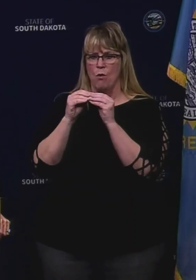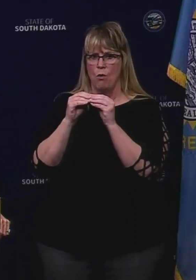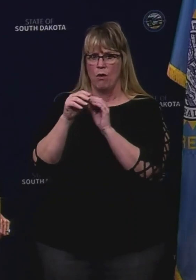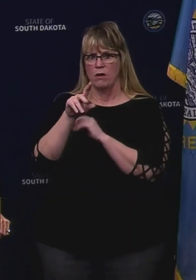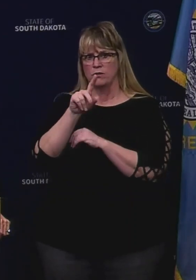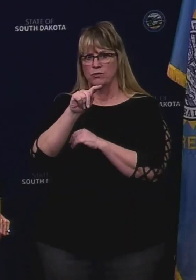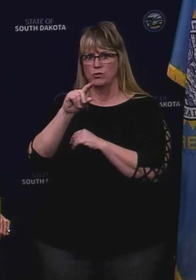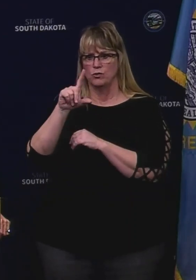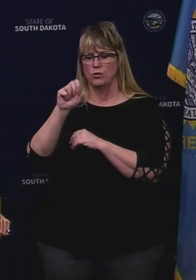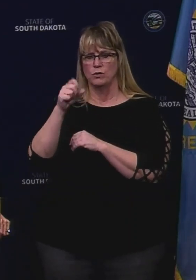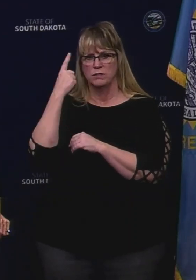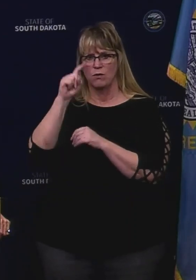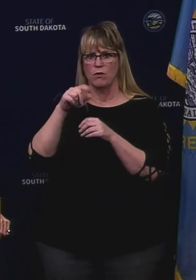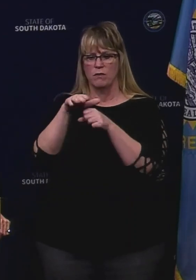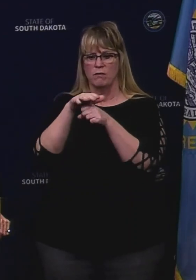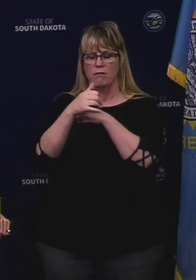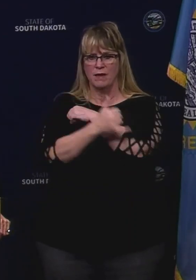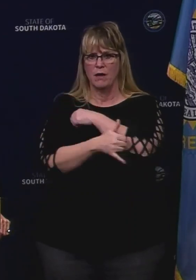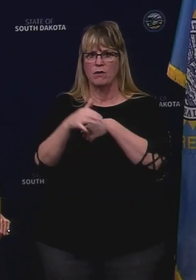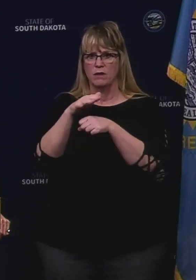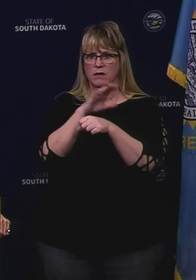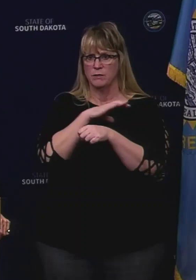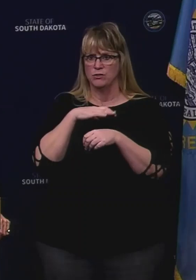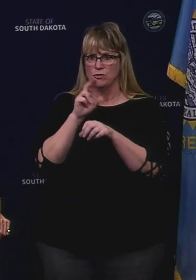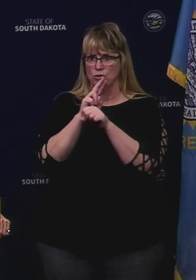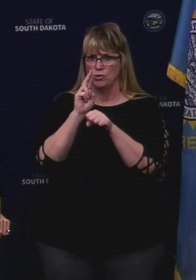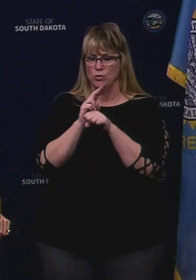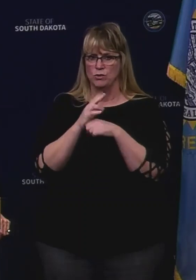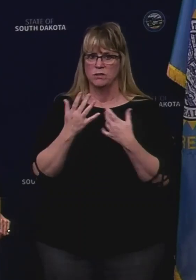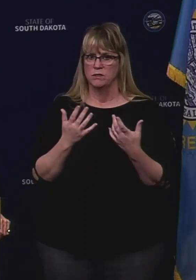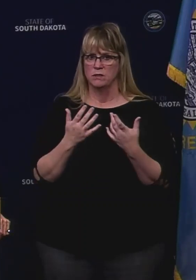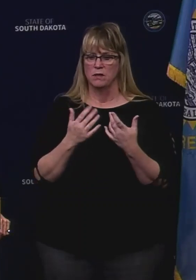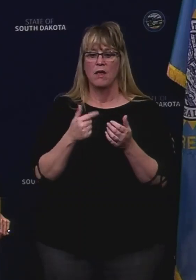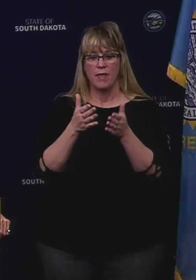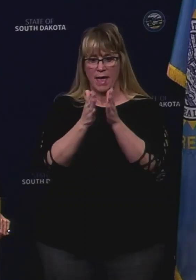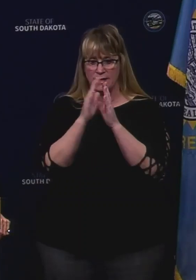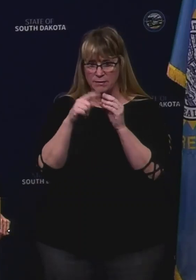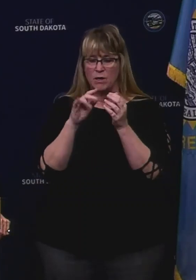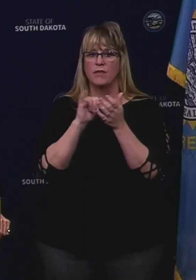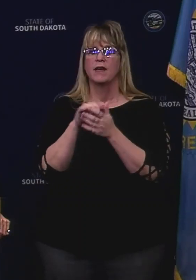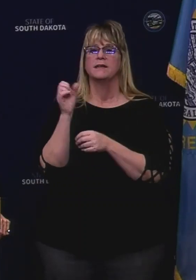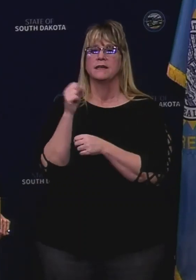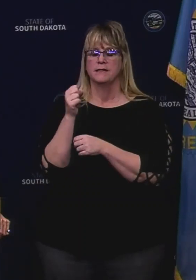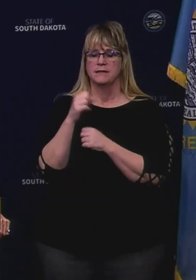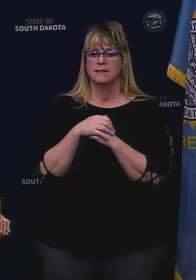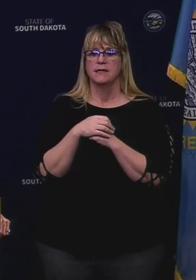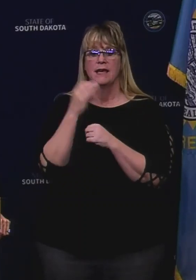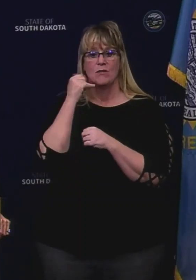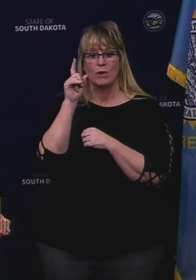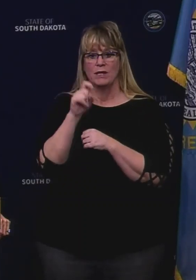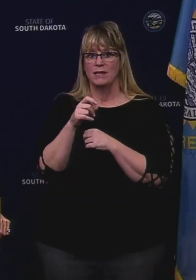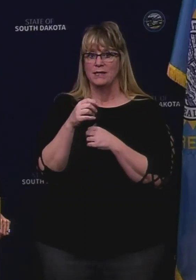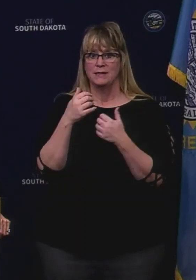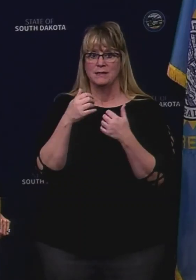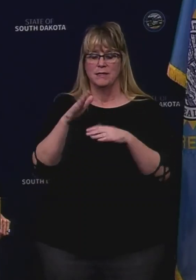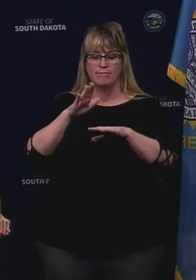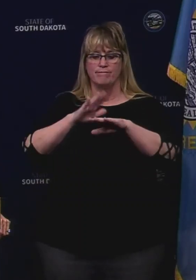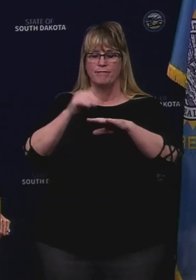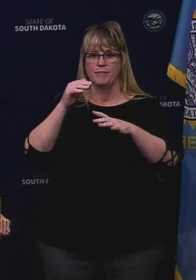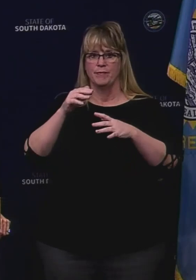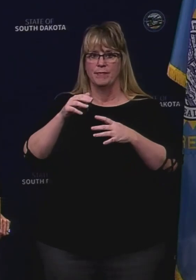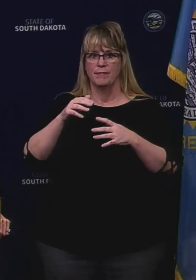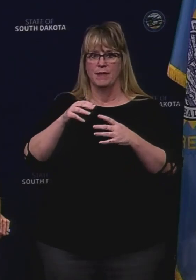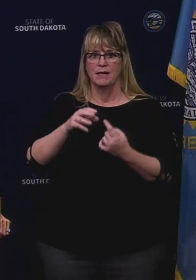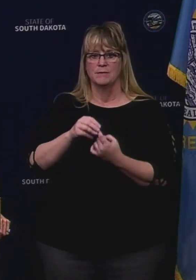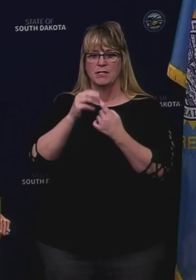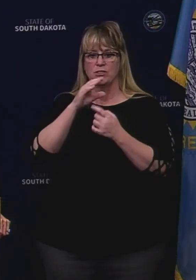commissioners to utilize throughout the situation we're in. They did ask about that, if we would need to call a special session in order